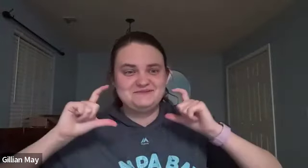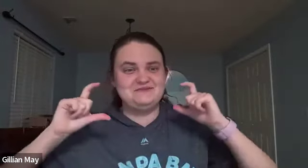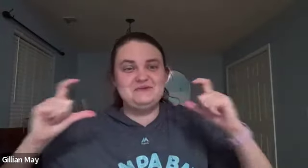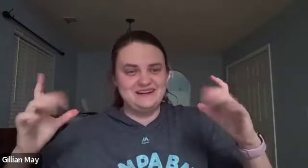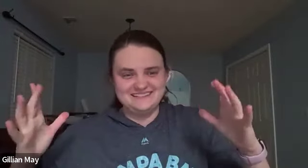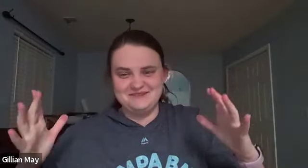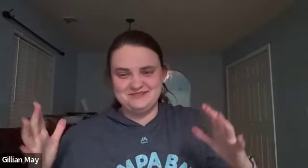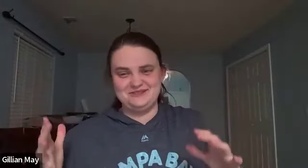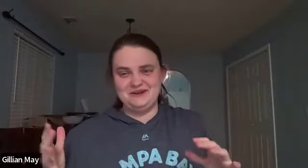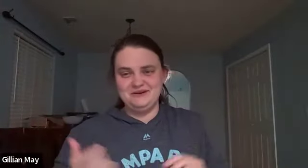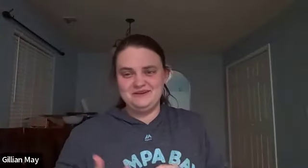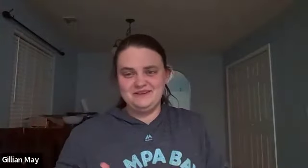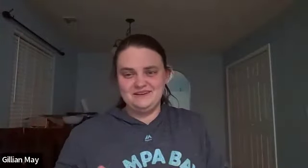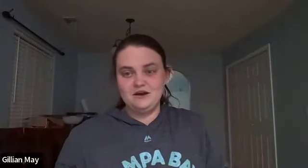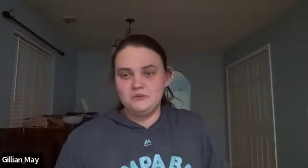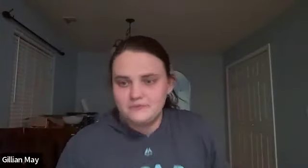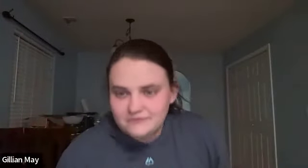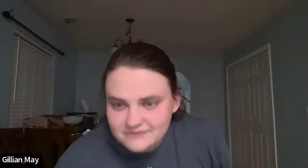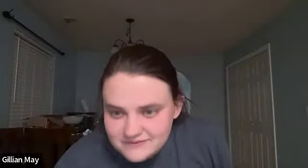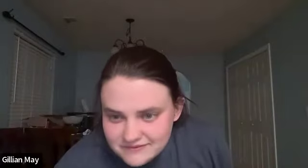of white. So I'm just like, oh,